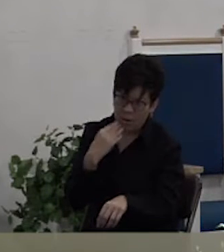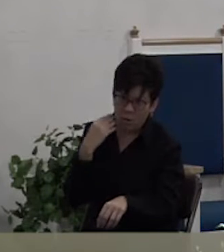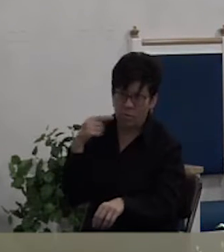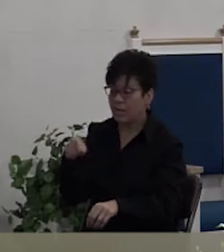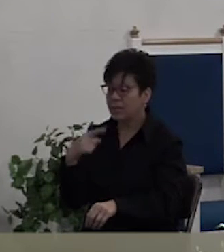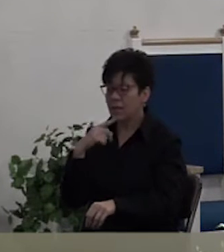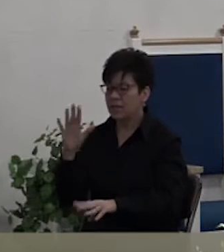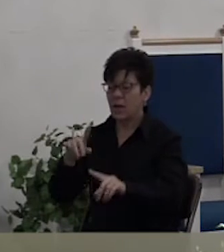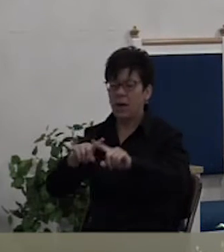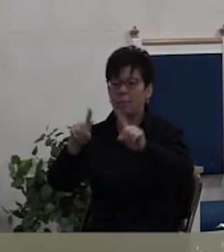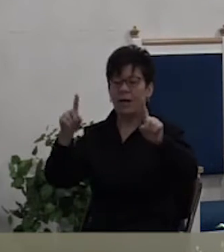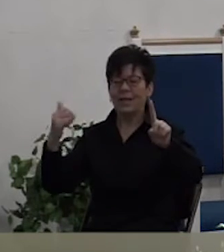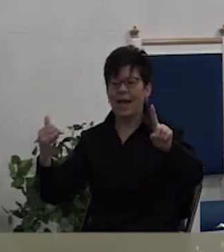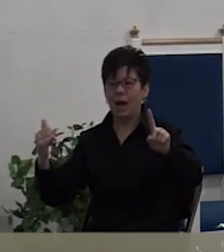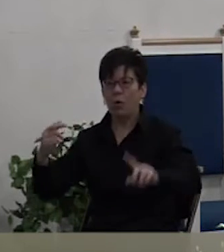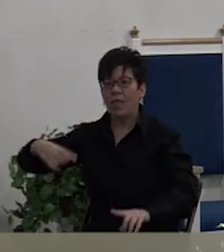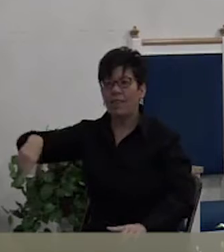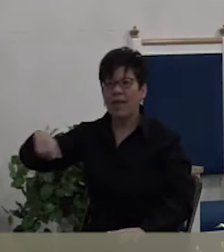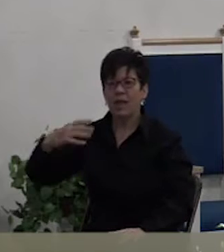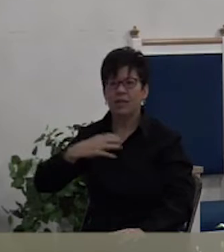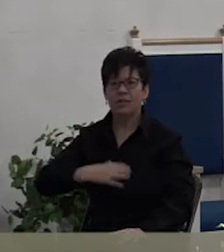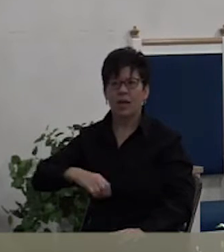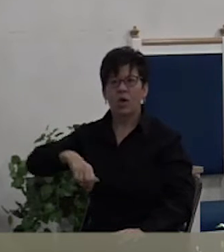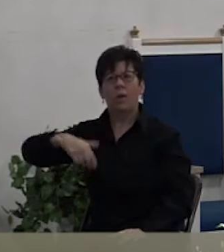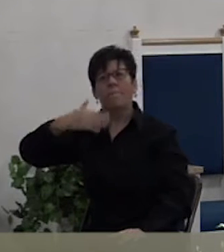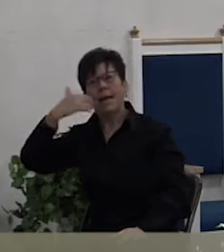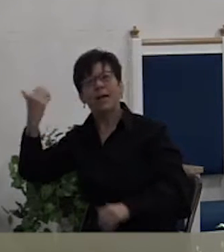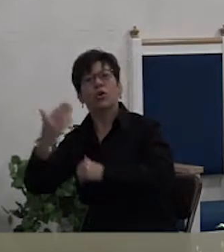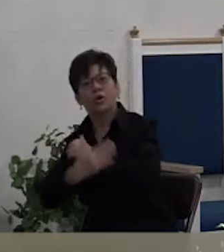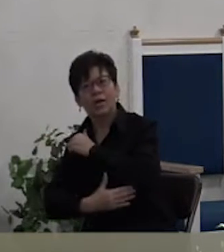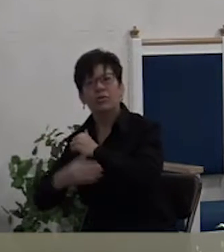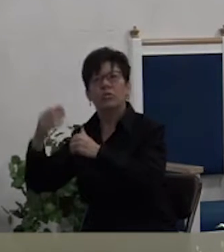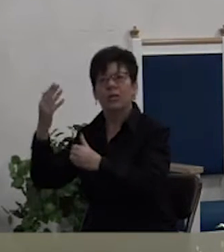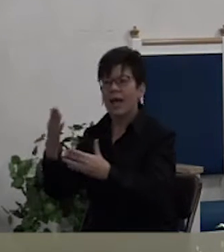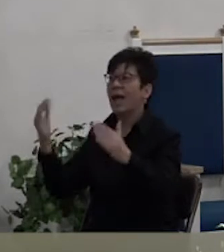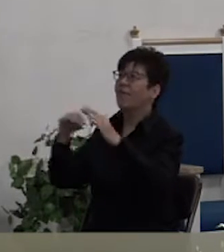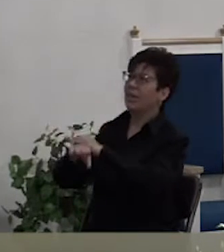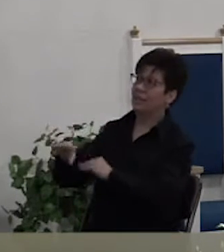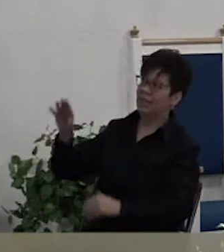said, but now they desire a better country, that is an heavenly.